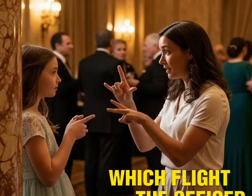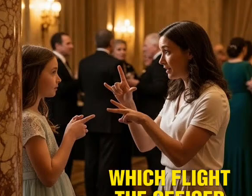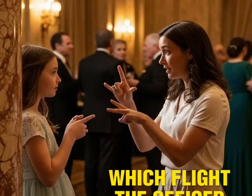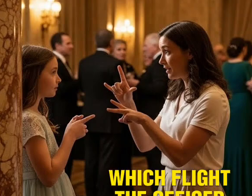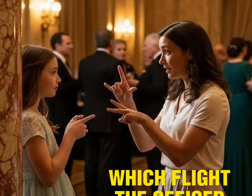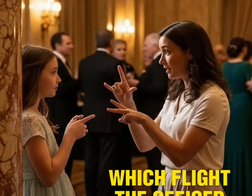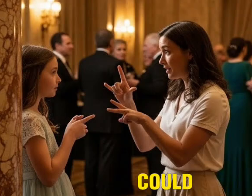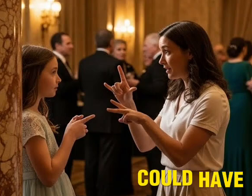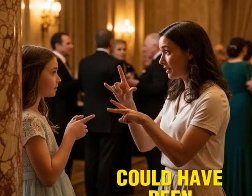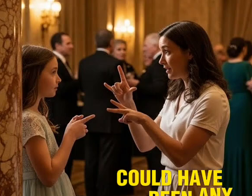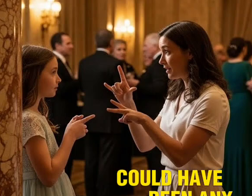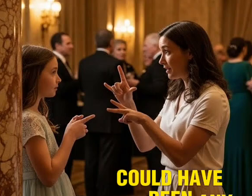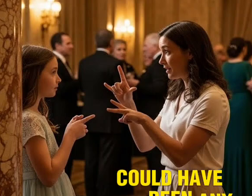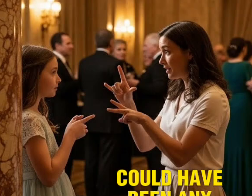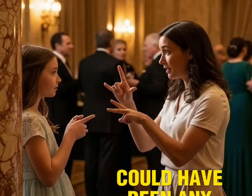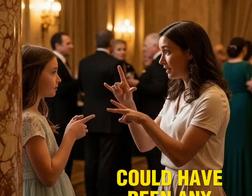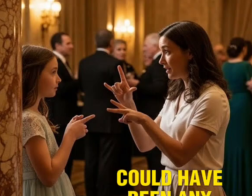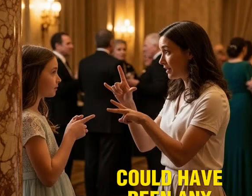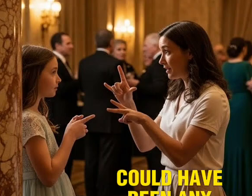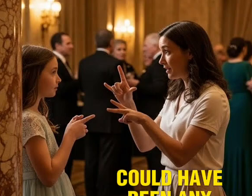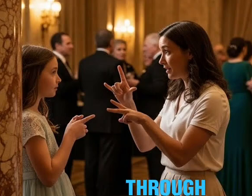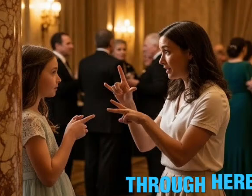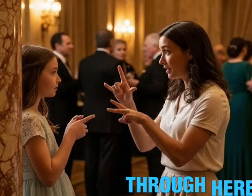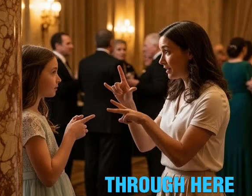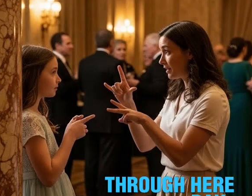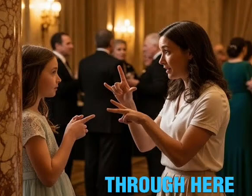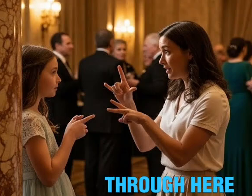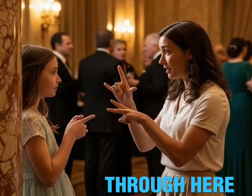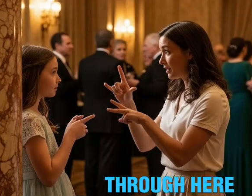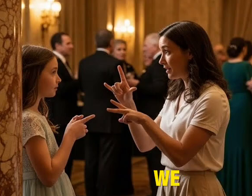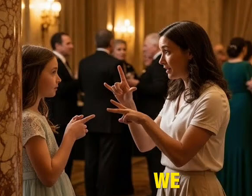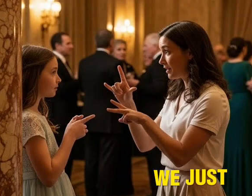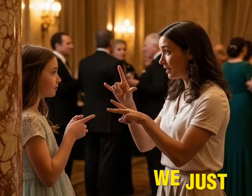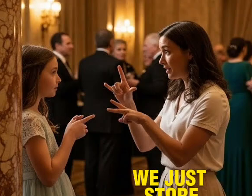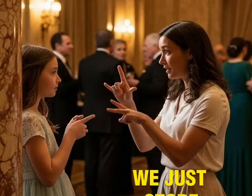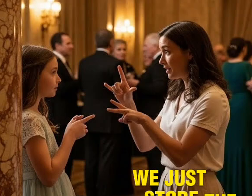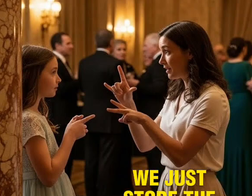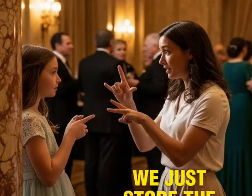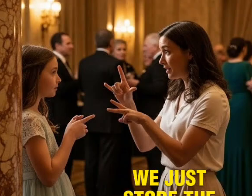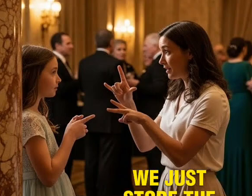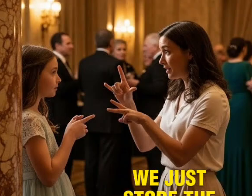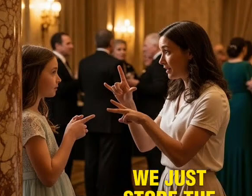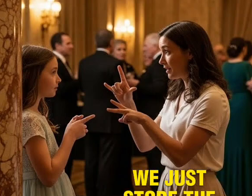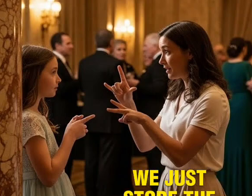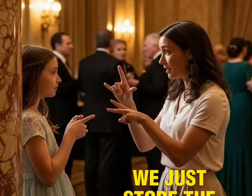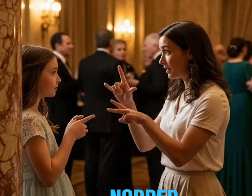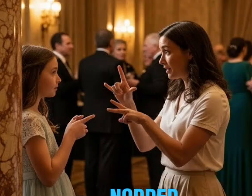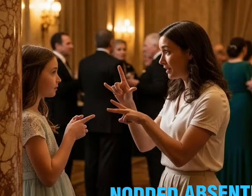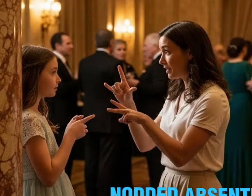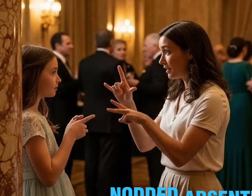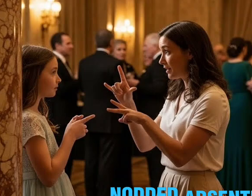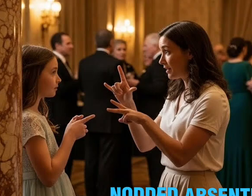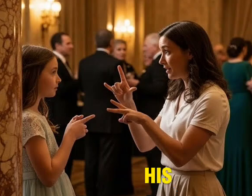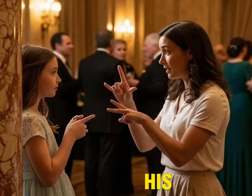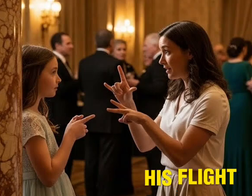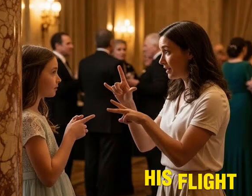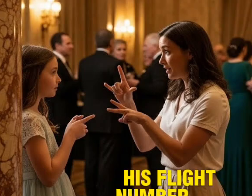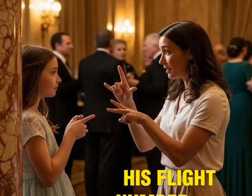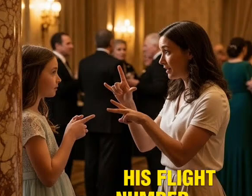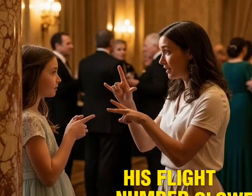shrugged. "Could have been any. Families pass through here all day. We just store the stuff." Richard nodded absently. His flight number glowed on